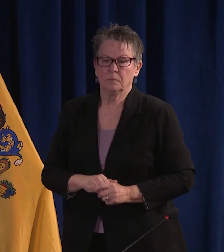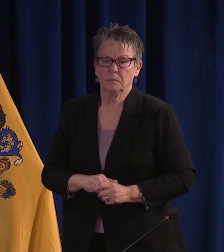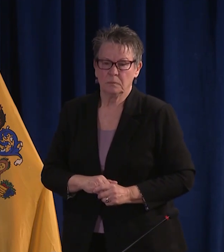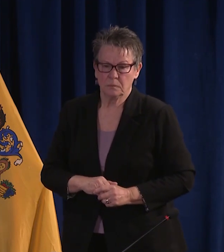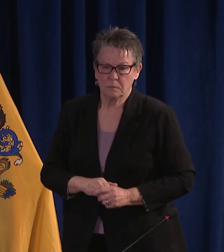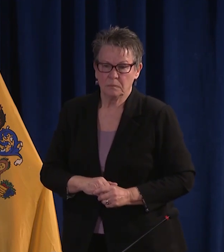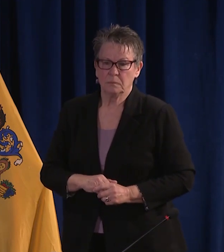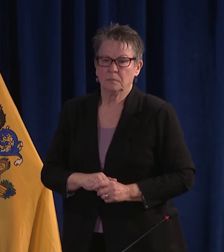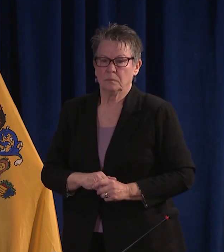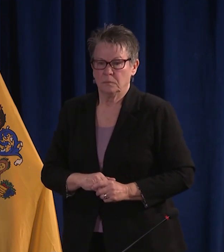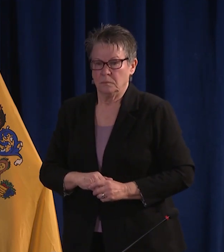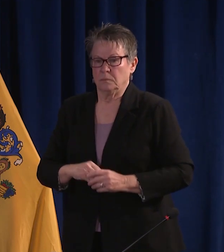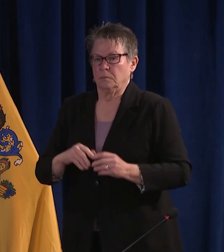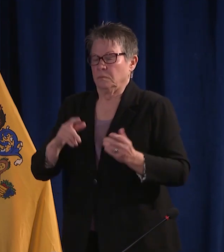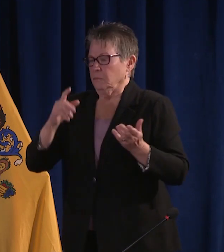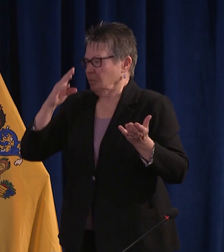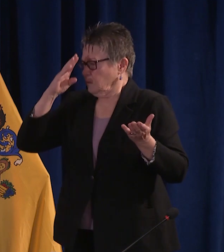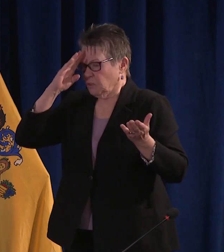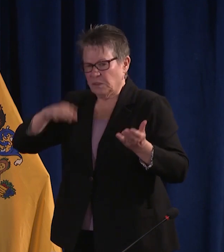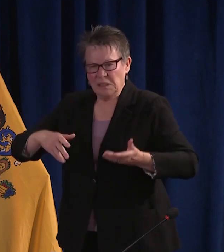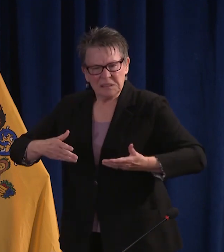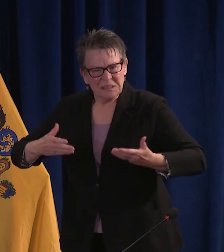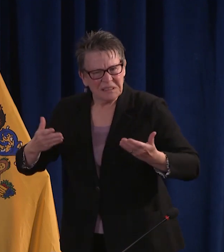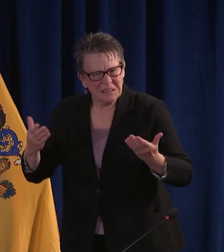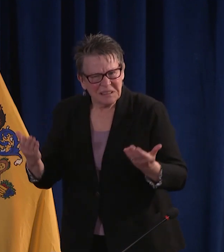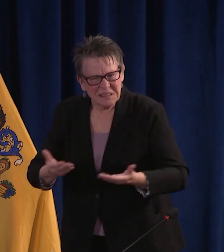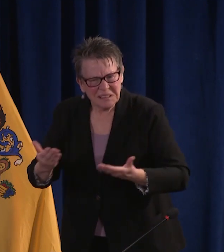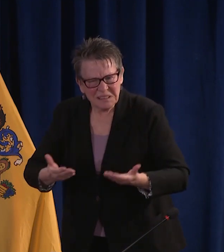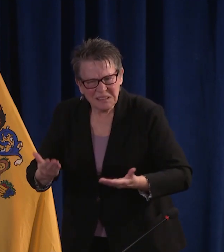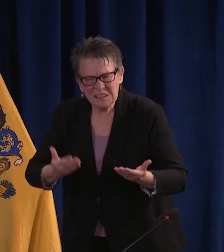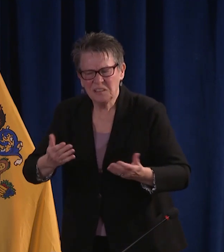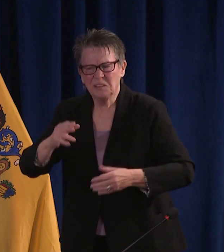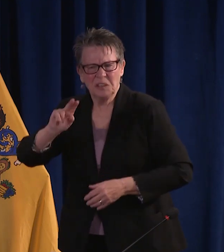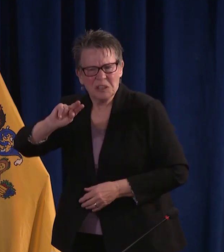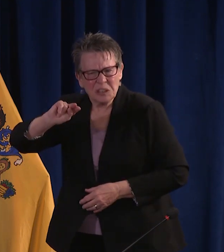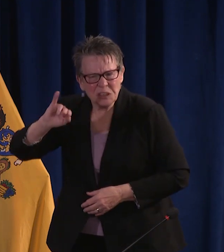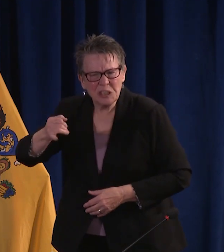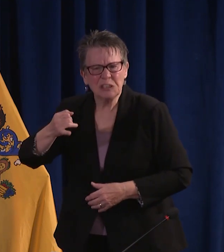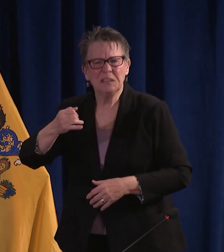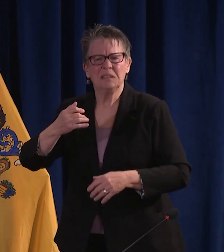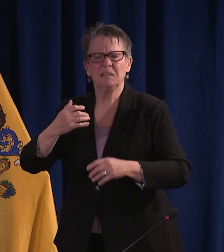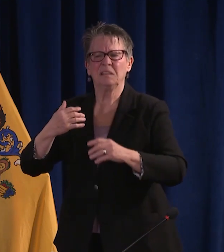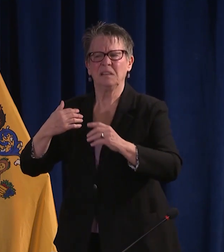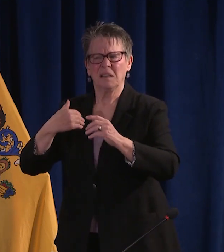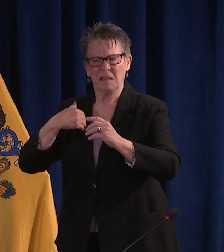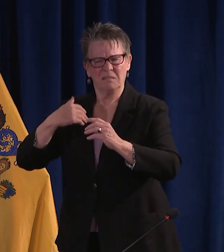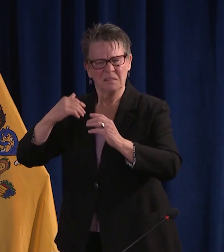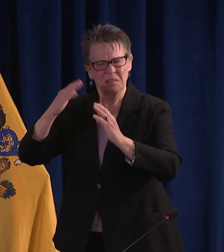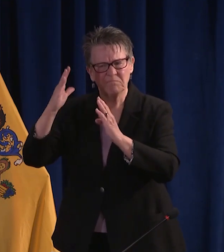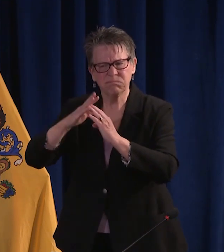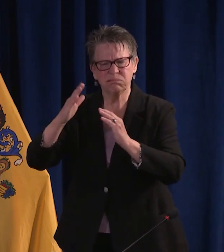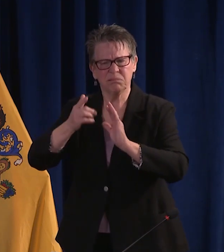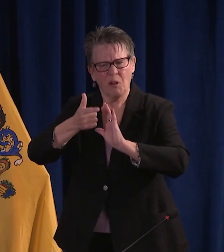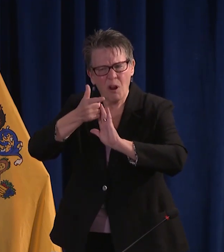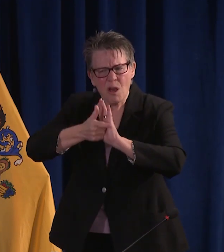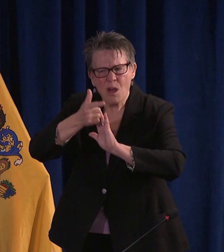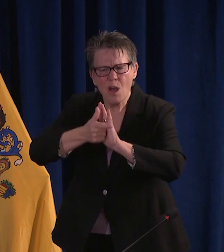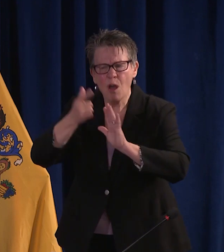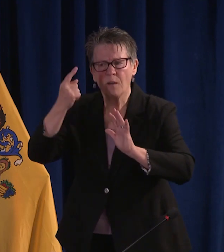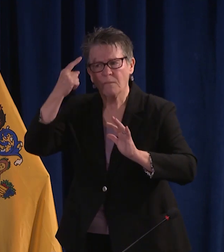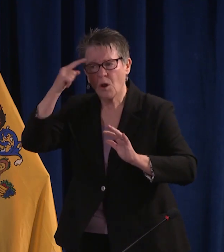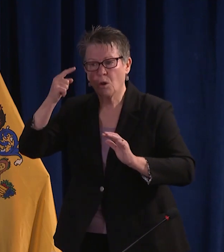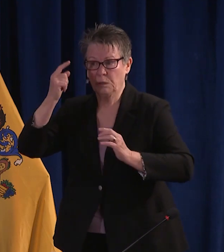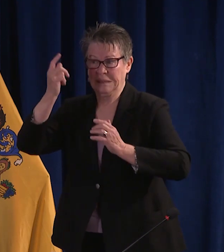leave and expanded paid family leave. Both of these laws are here for precisely situations like